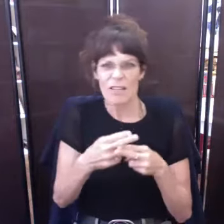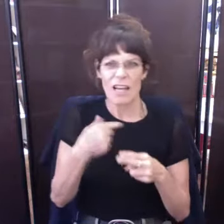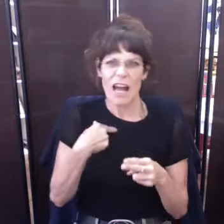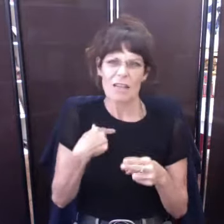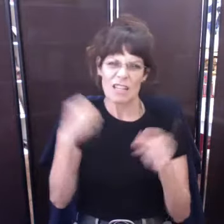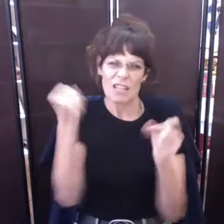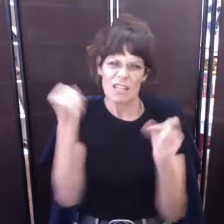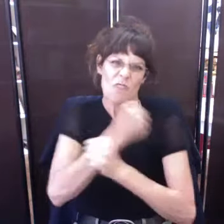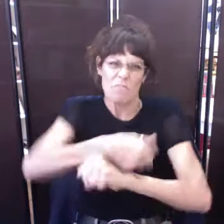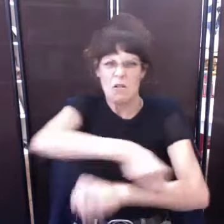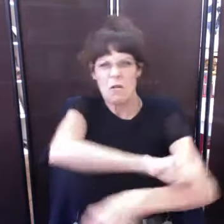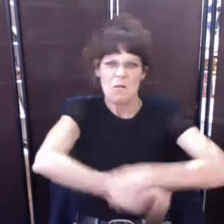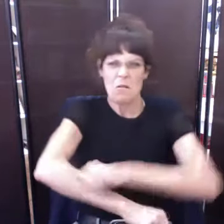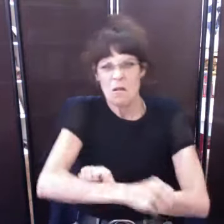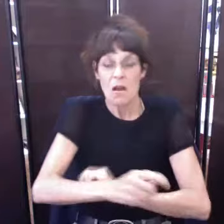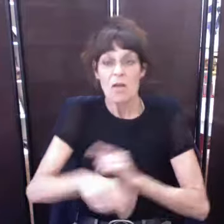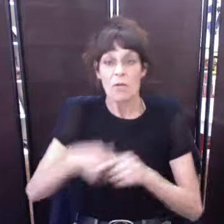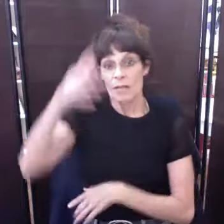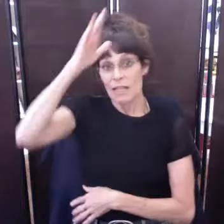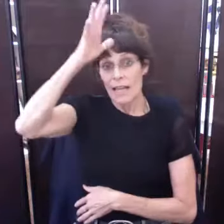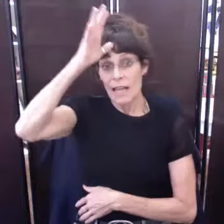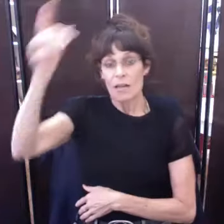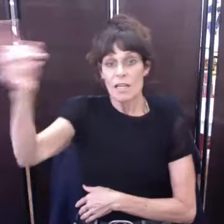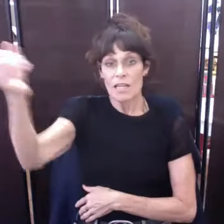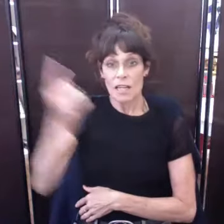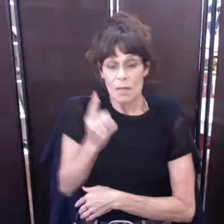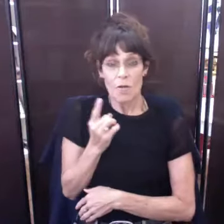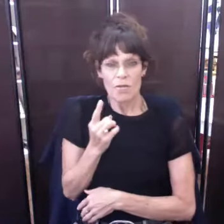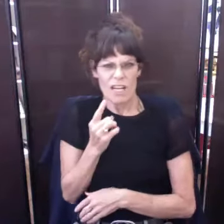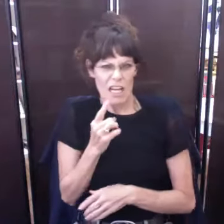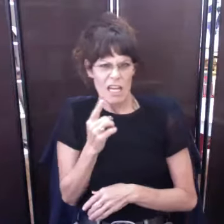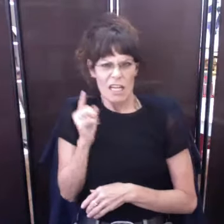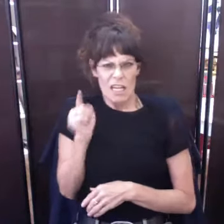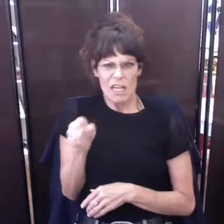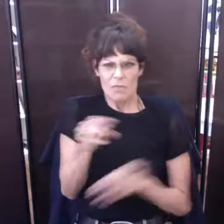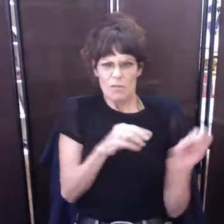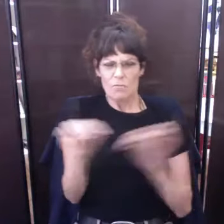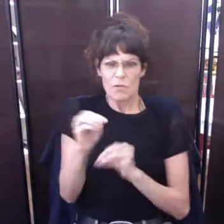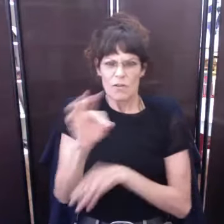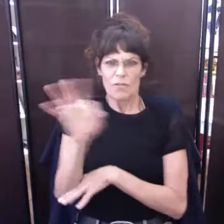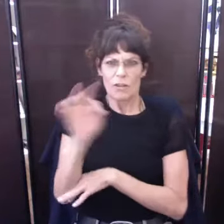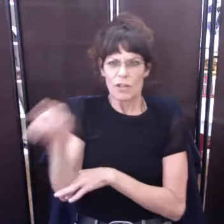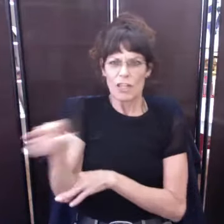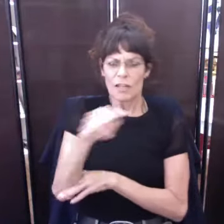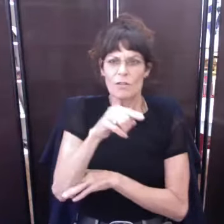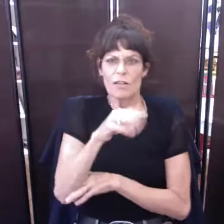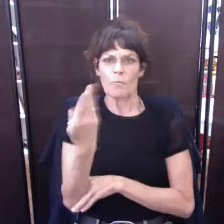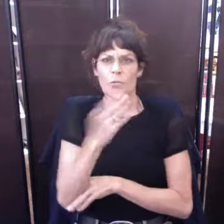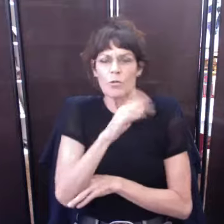dad, when we would get home from school, he would say, he would move all the furniture and you knew you were in trouble. He was a blue collar guy, worked construction all his life, and he sounded